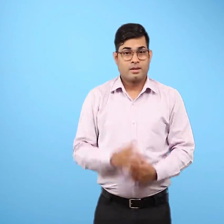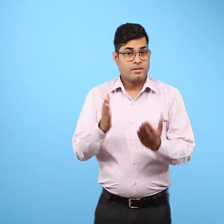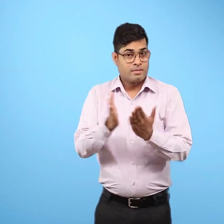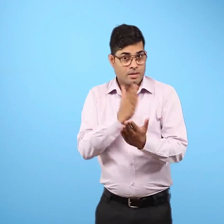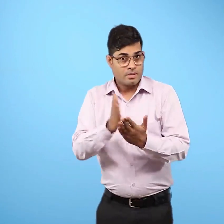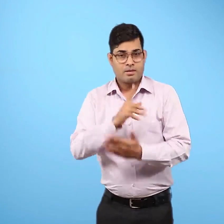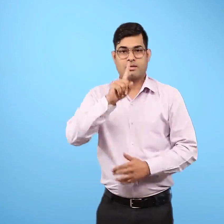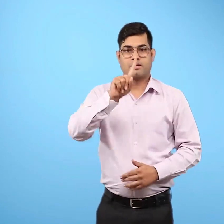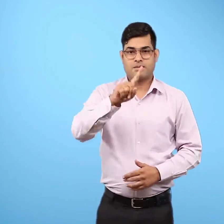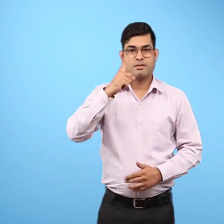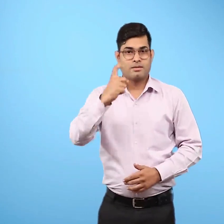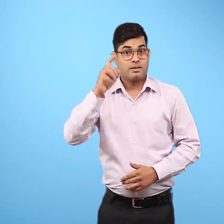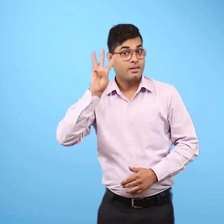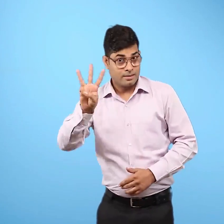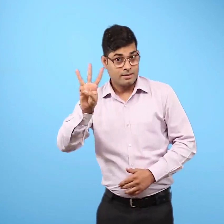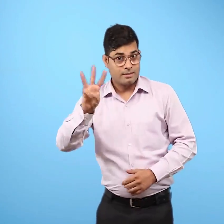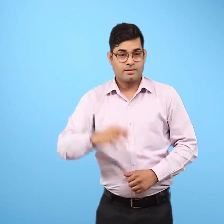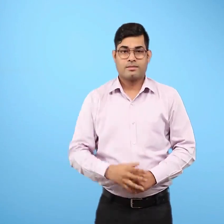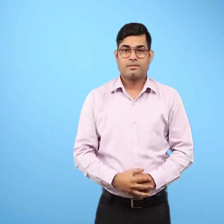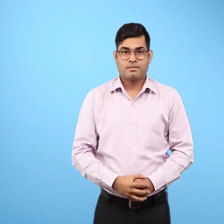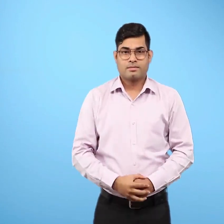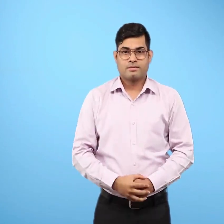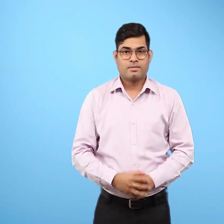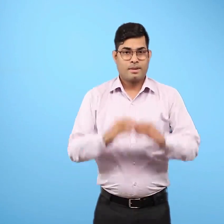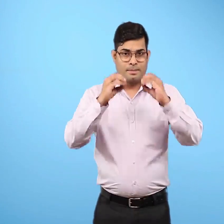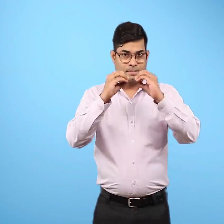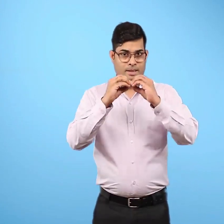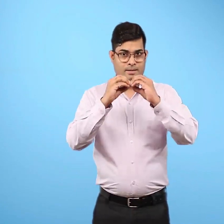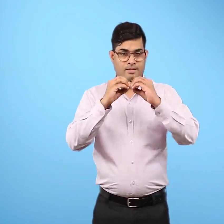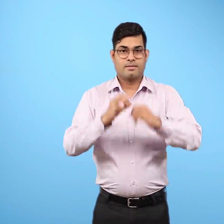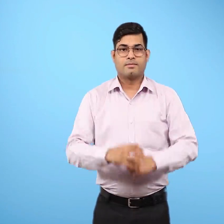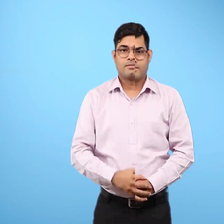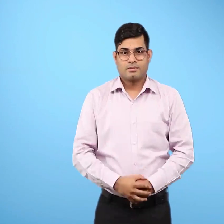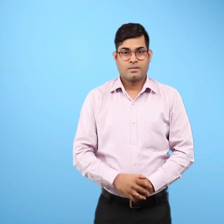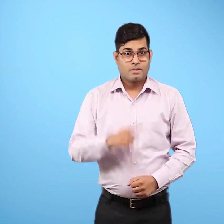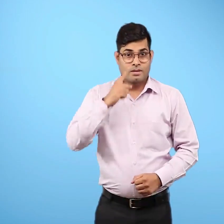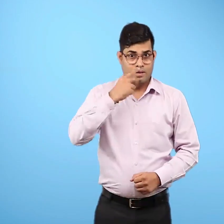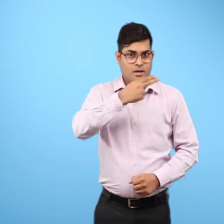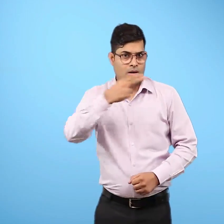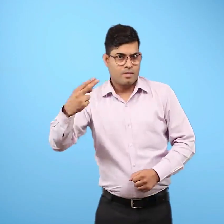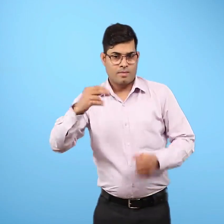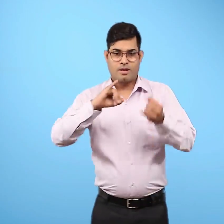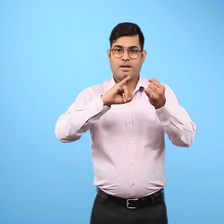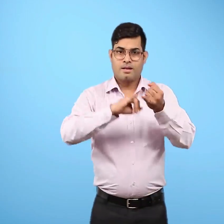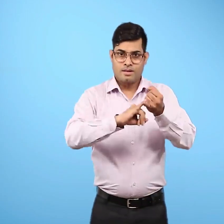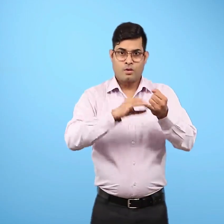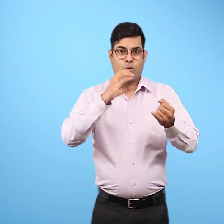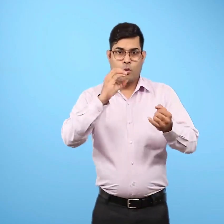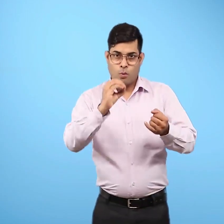Page 173. B. If Soha's heart beats